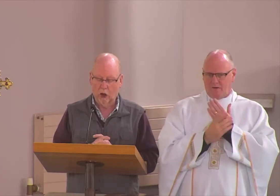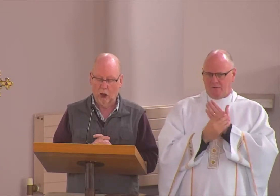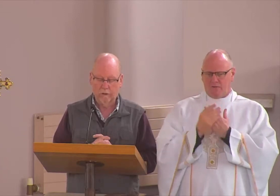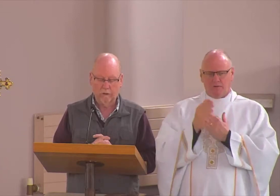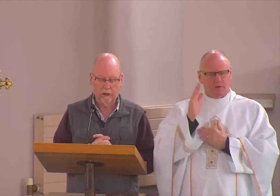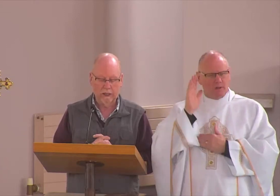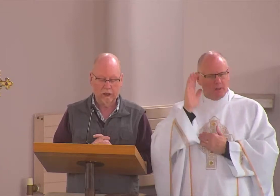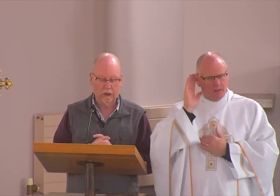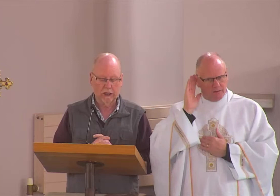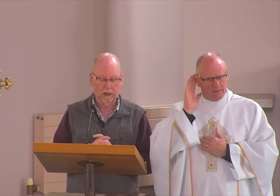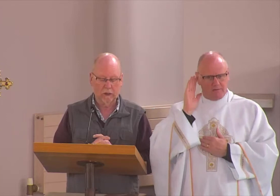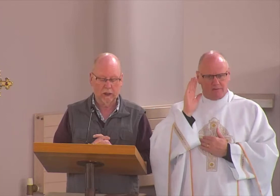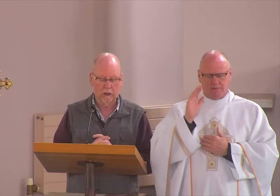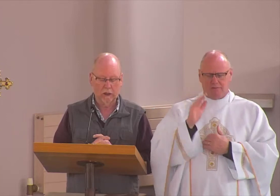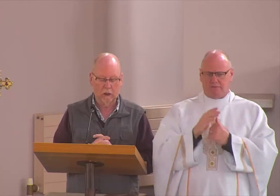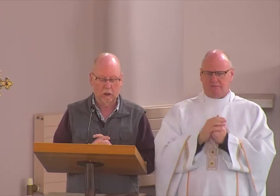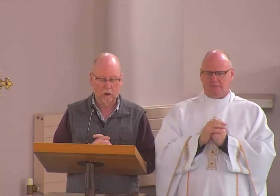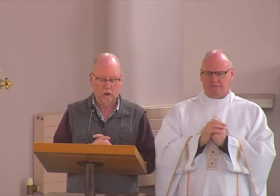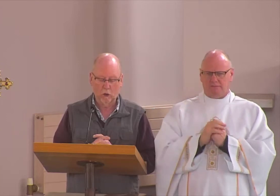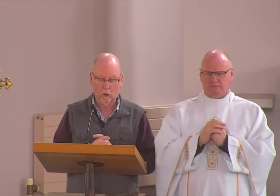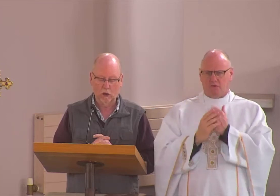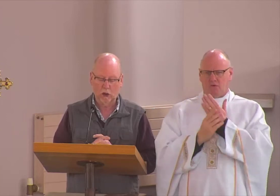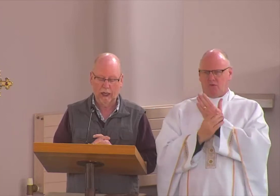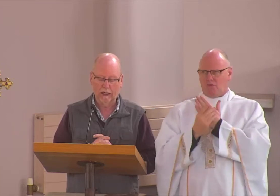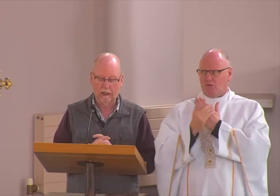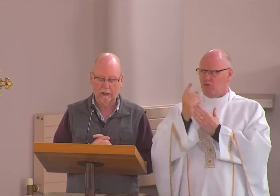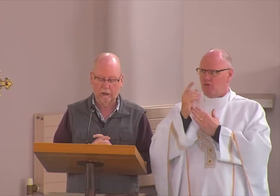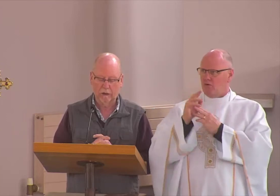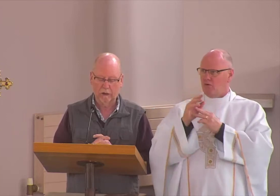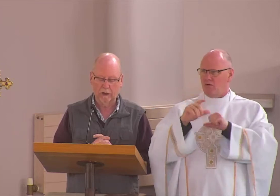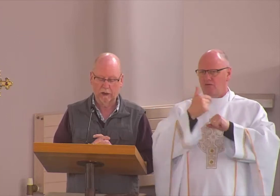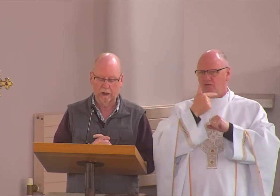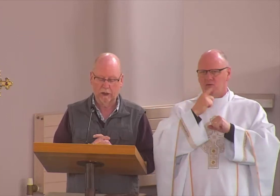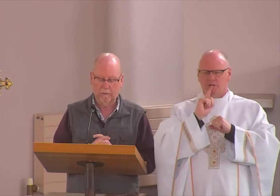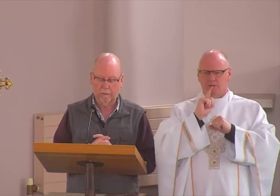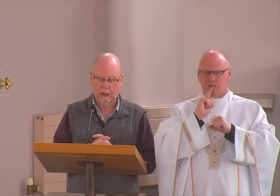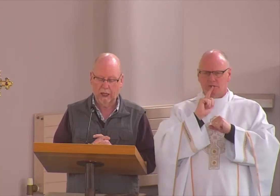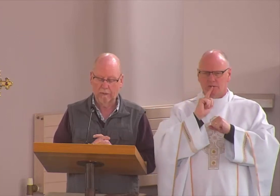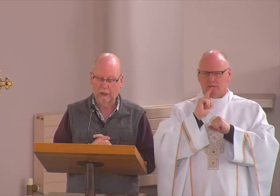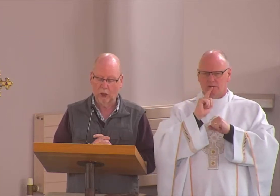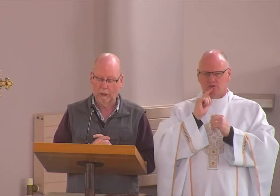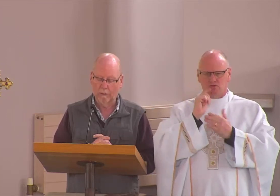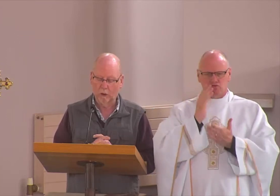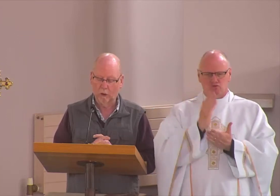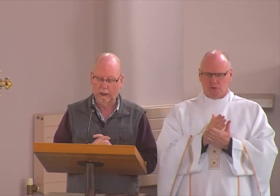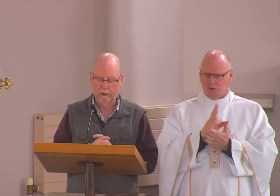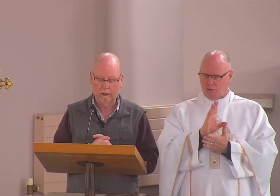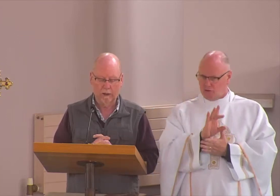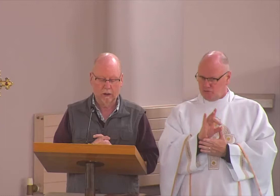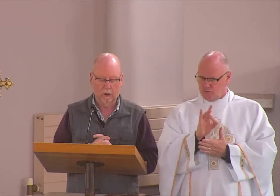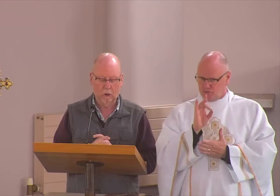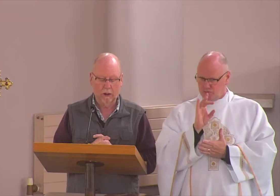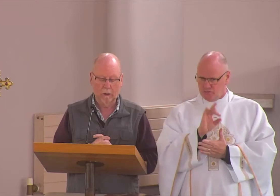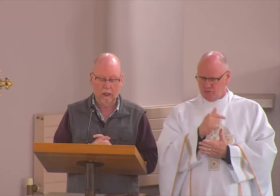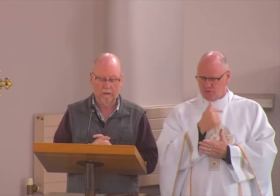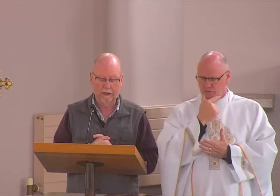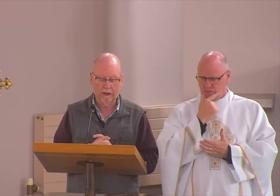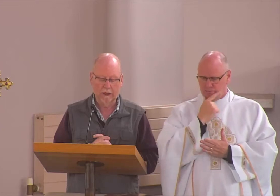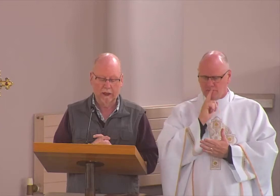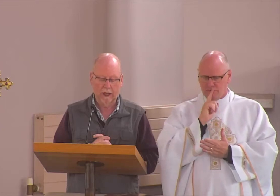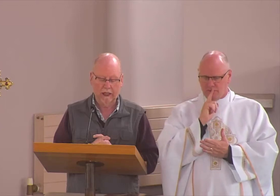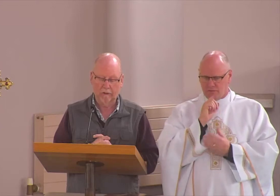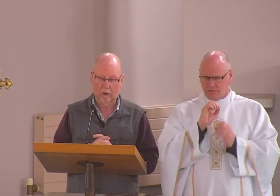The God of our nation Israel chose our ancestors and made our people great when they were